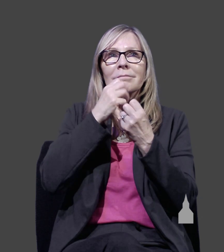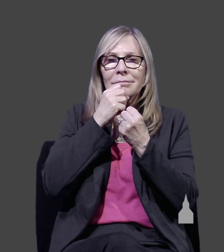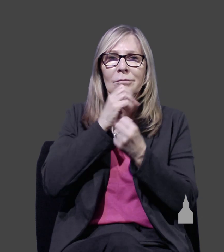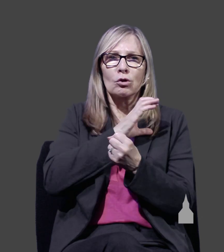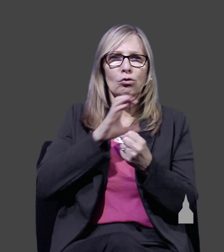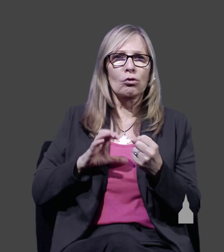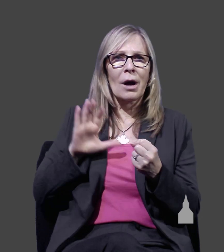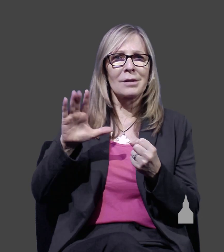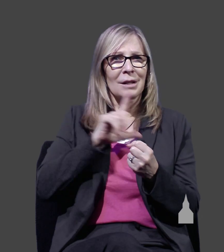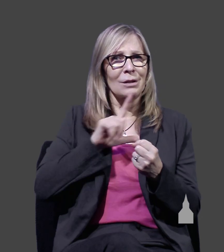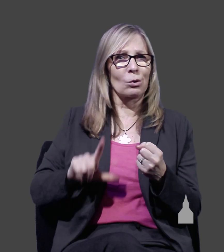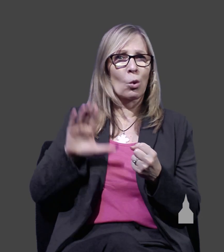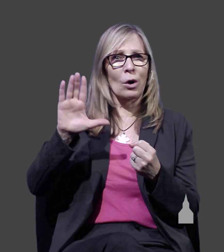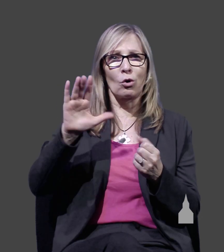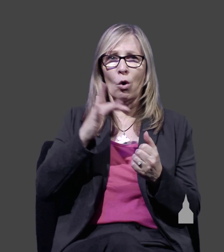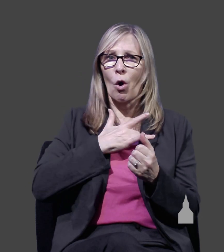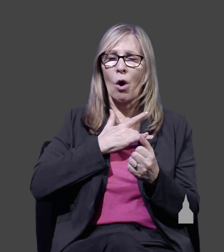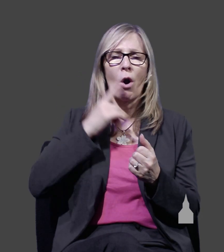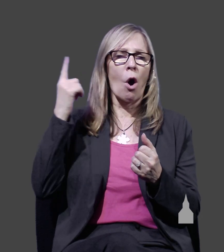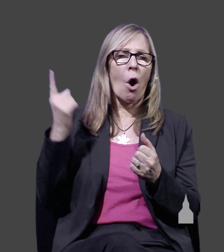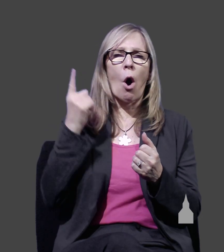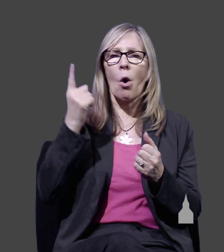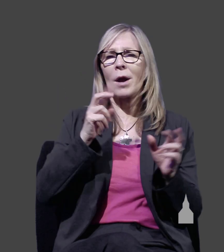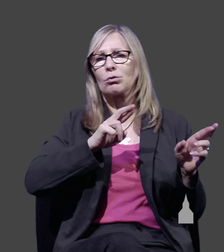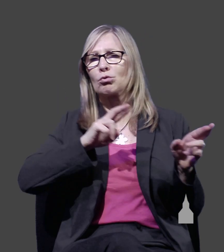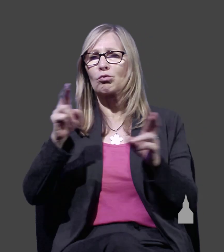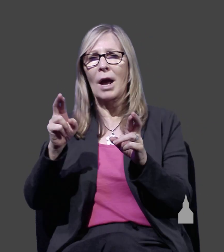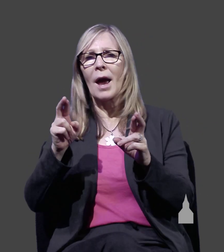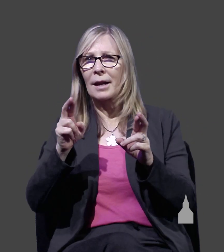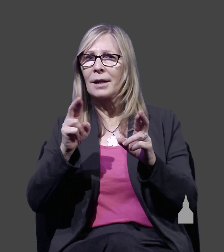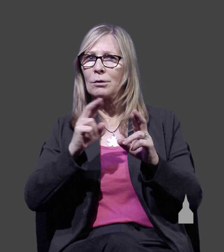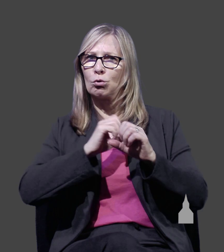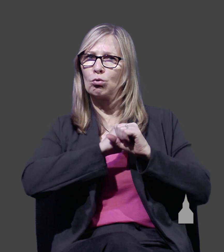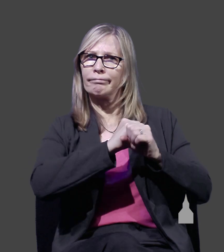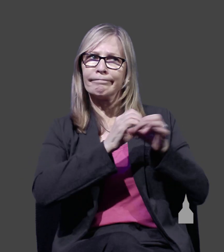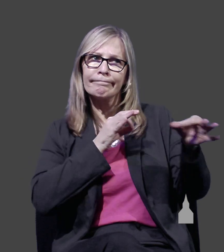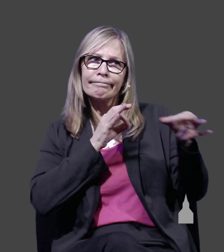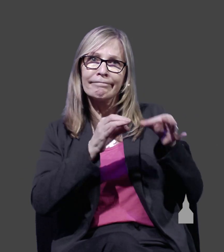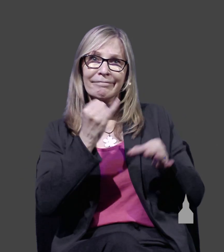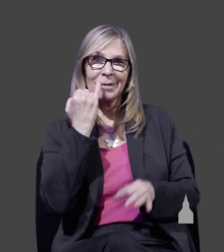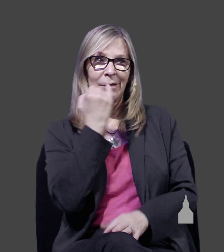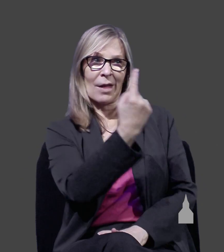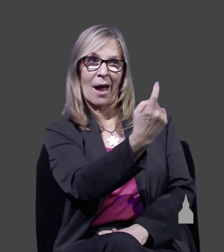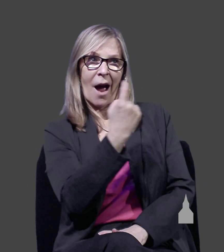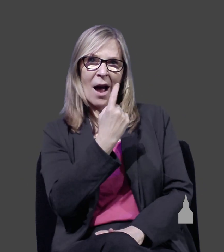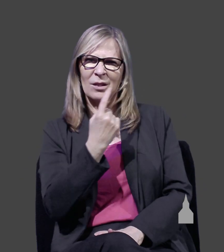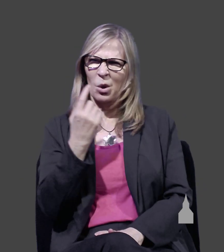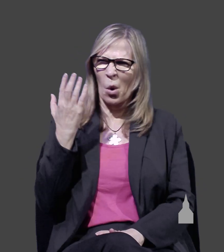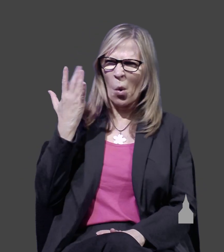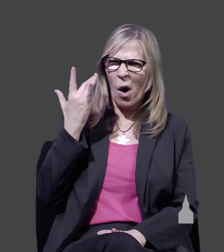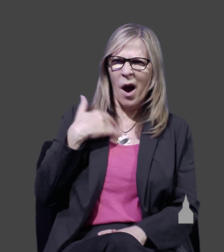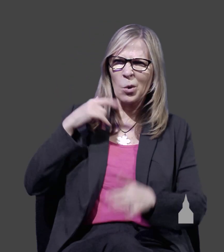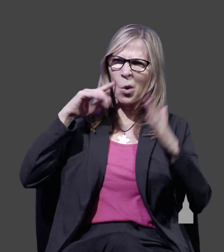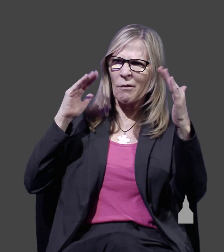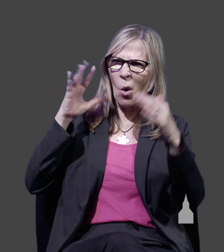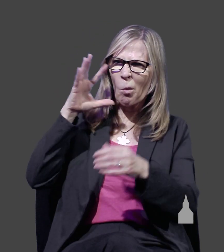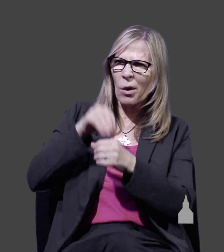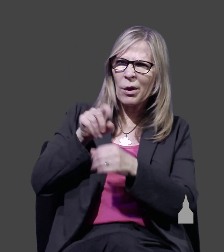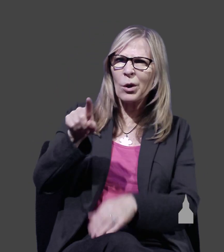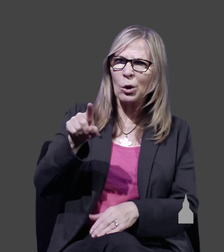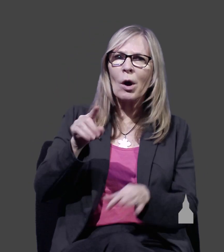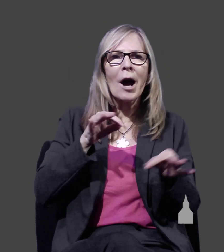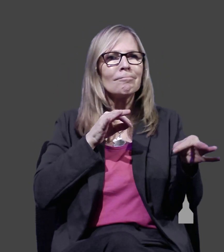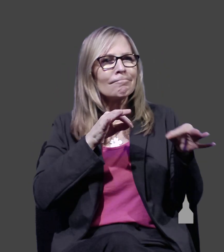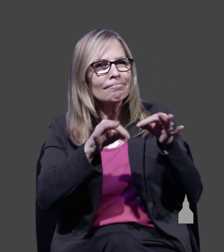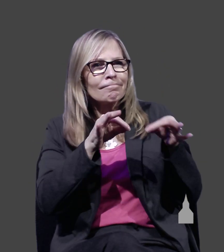in your hearts, always being ready to make a defense to everyone who asks you to give an account for the hope that is in you, yet with gentleness